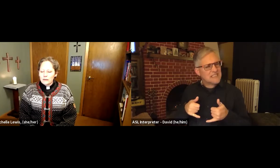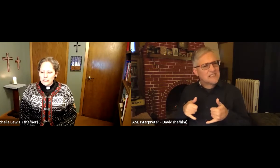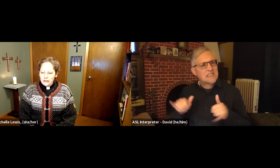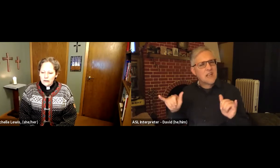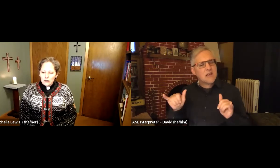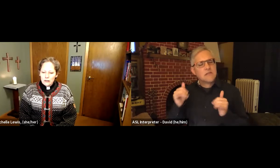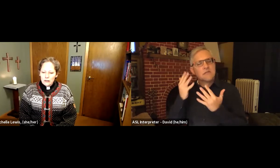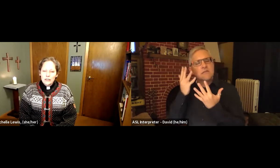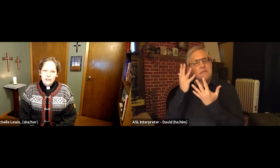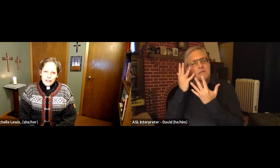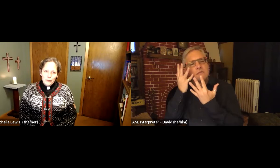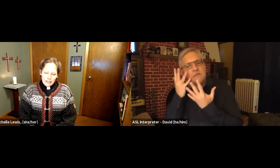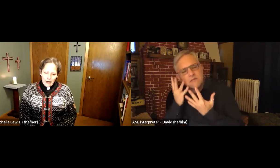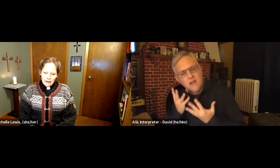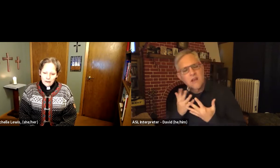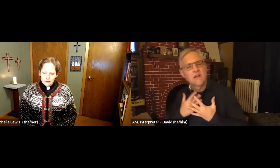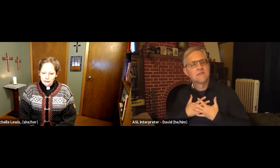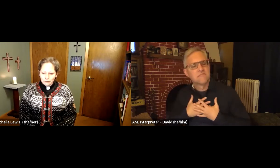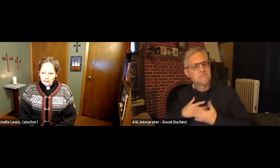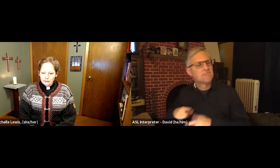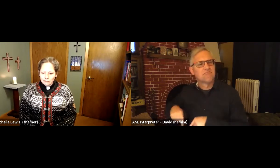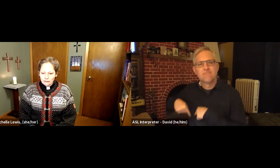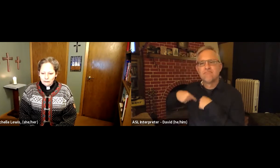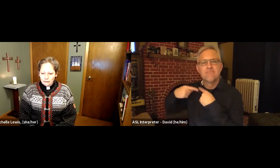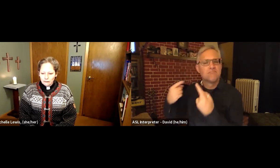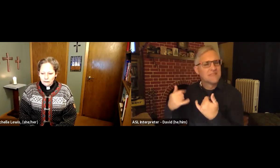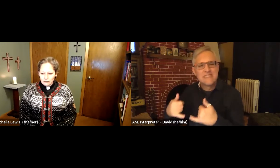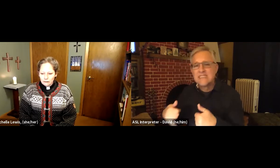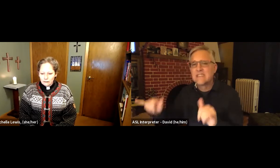I am still so sad.